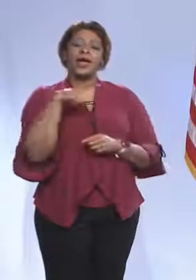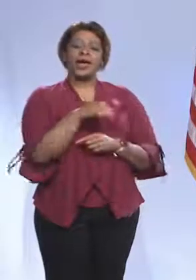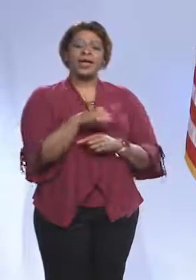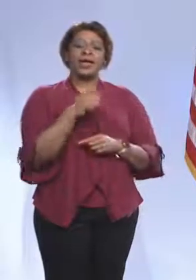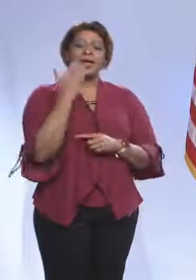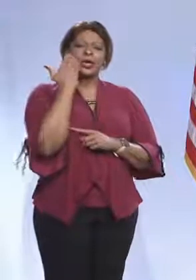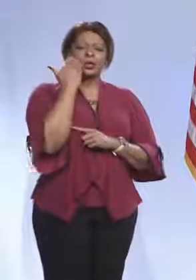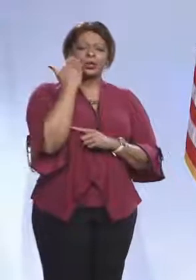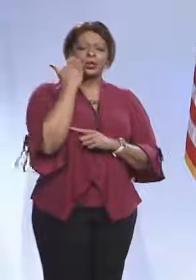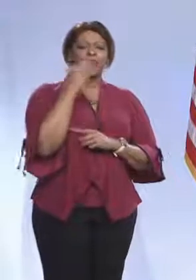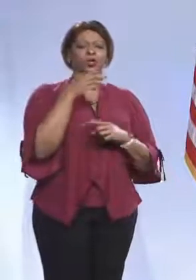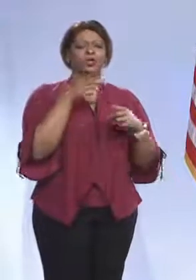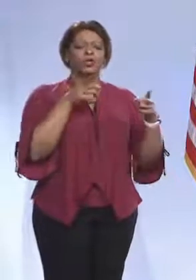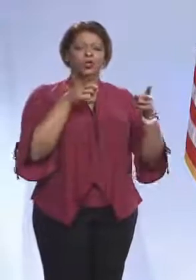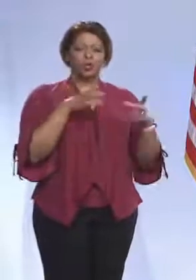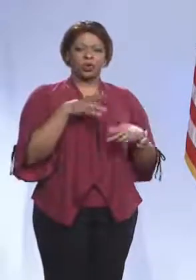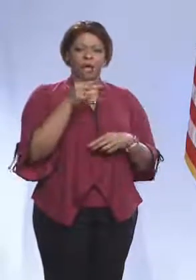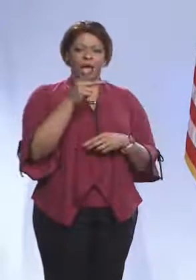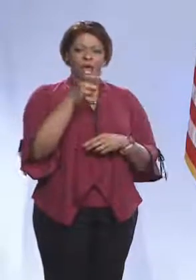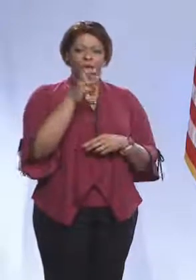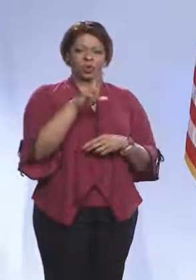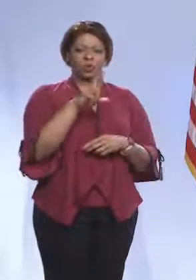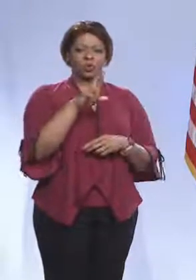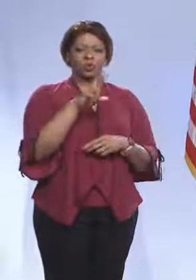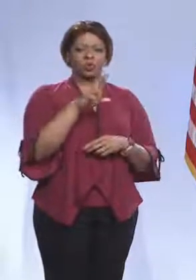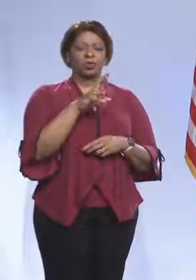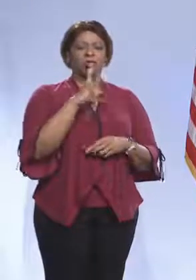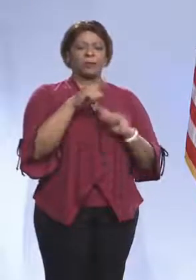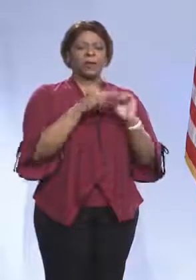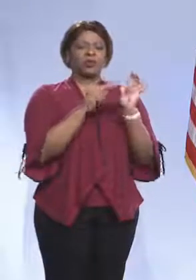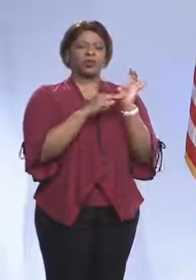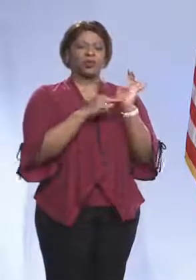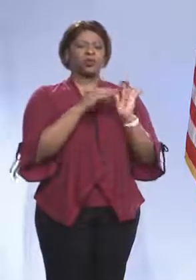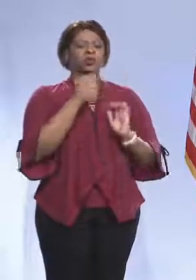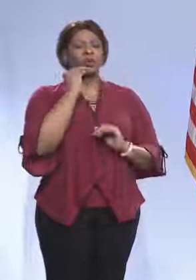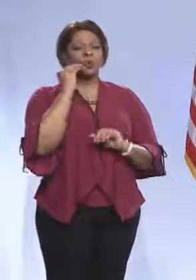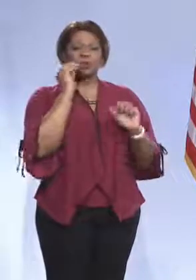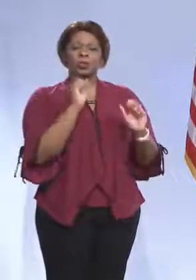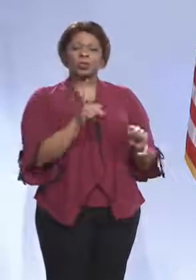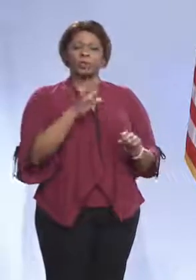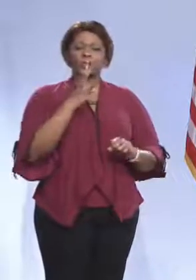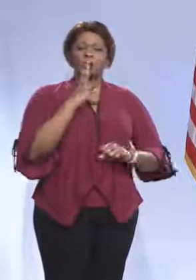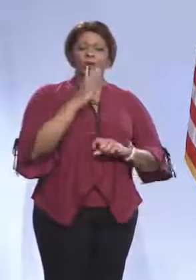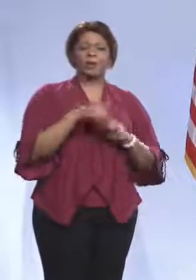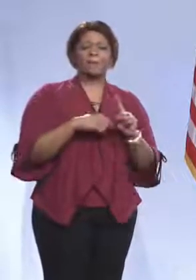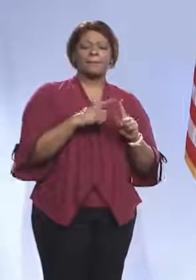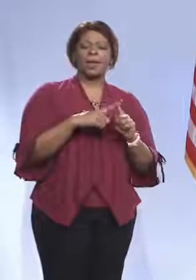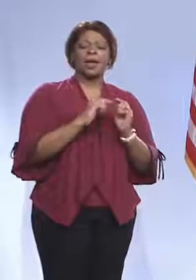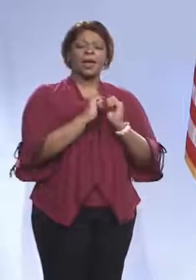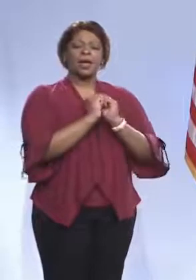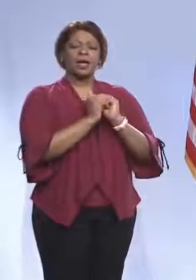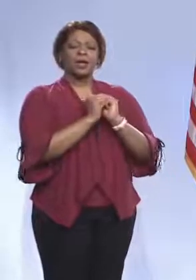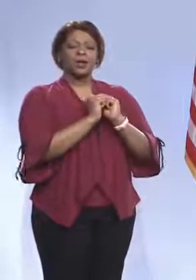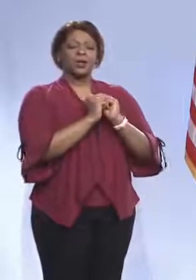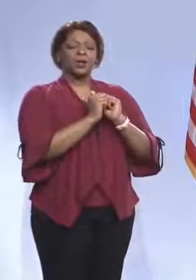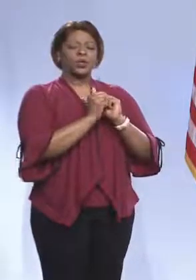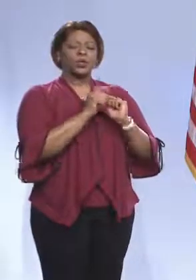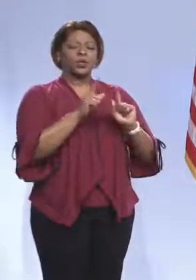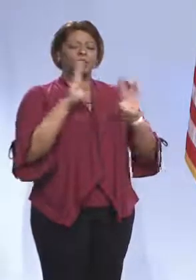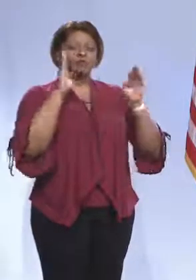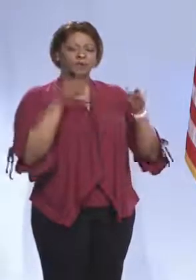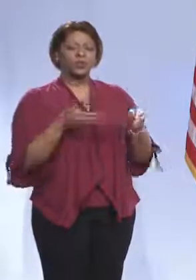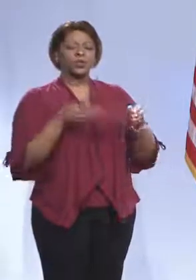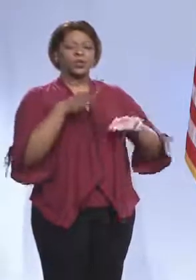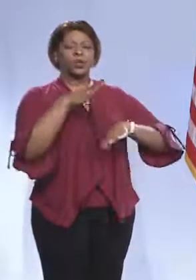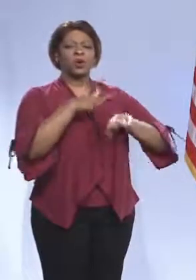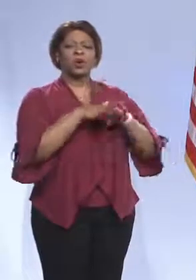know Director Haushalter, you talked a little bit about the nursing homes, but can you talk about how you focus